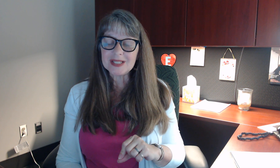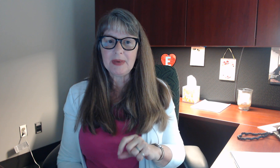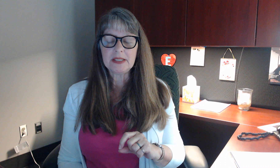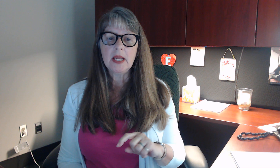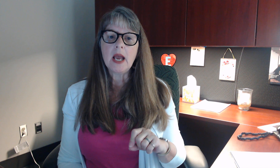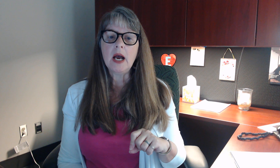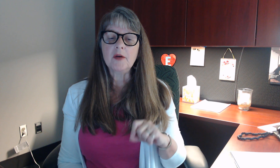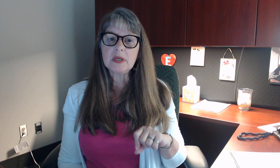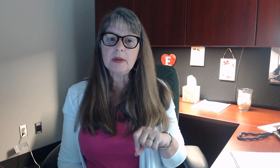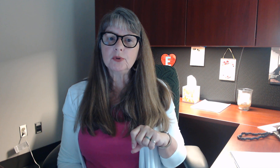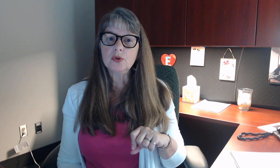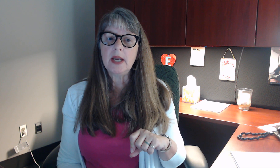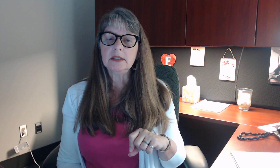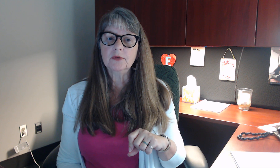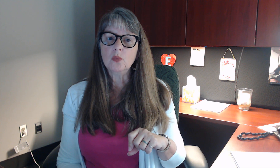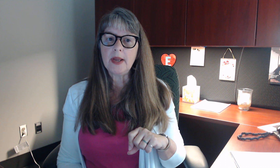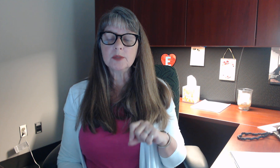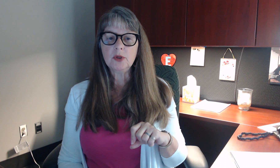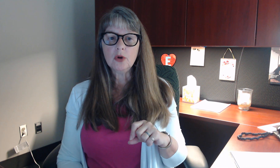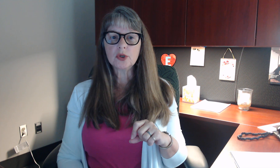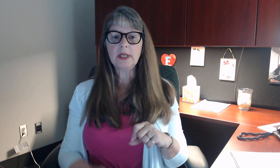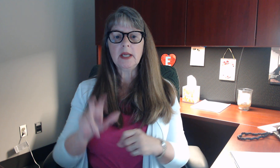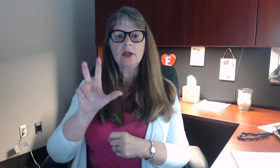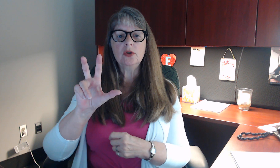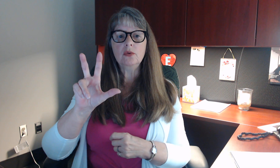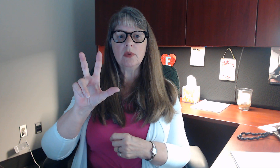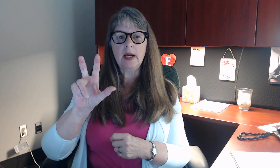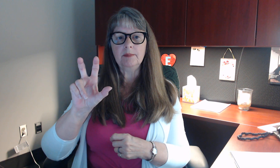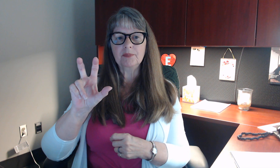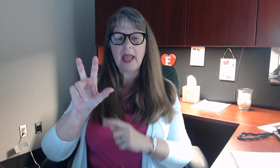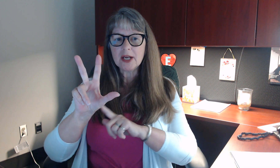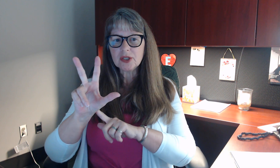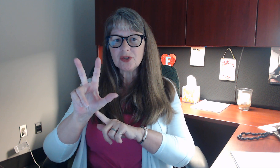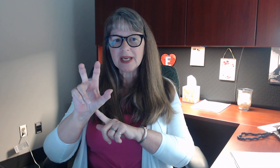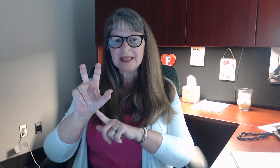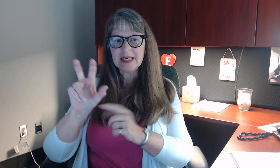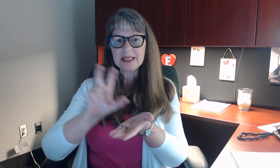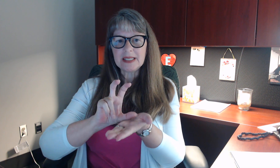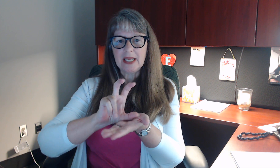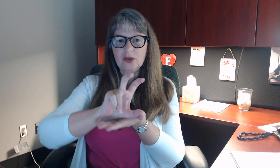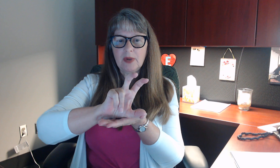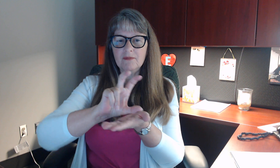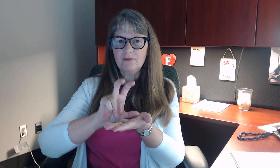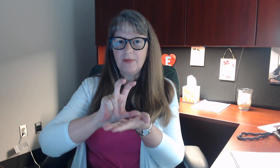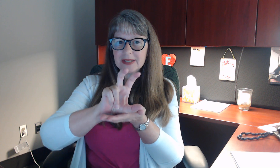Investment. I've seen people do that in different ways, but usually you actually you take this and do